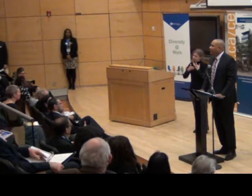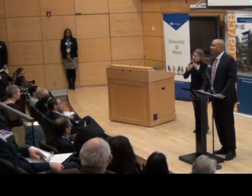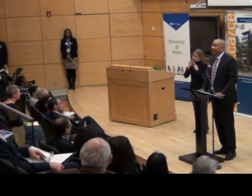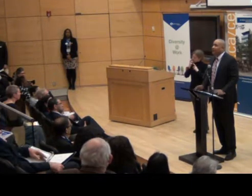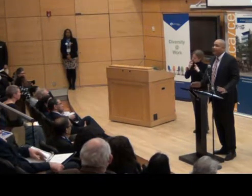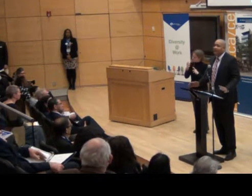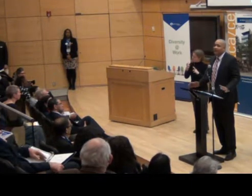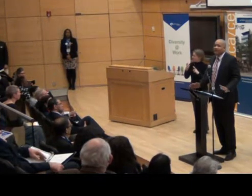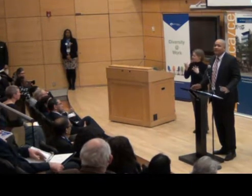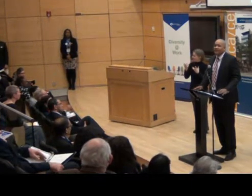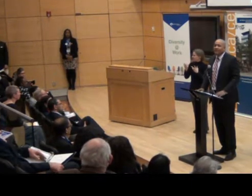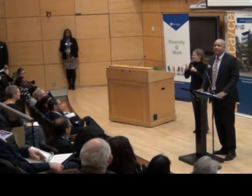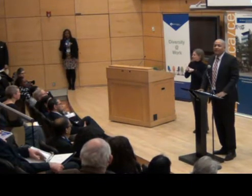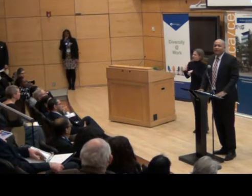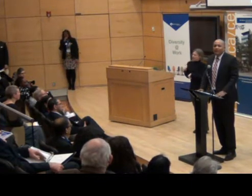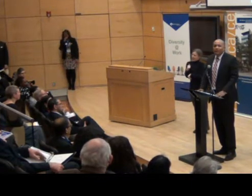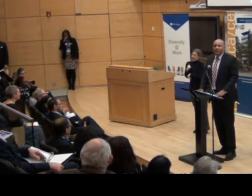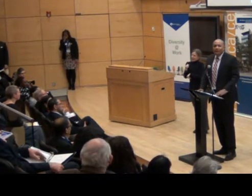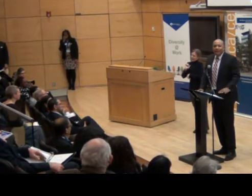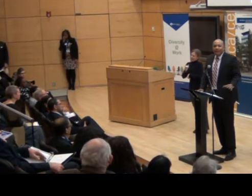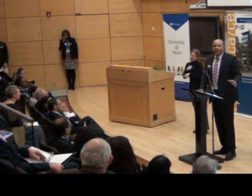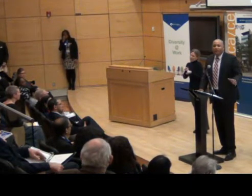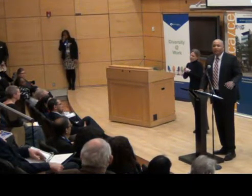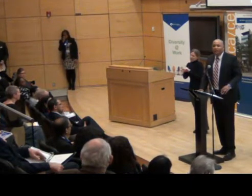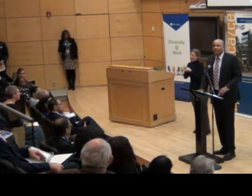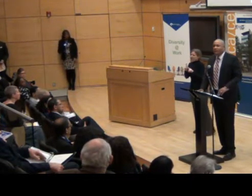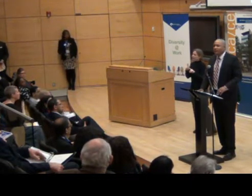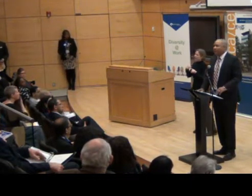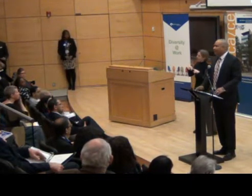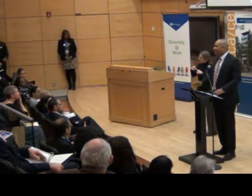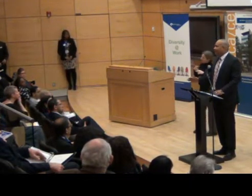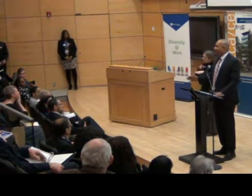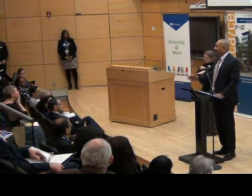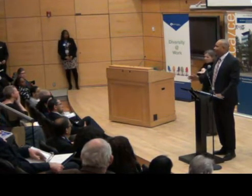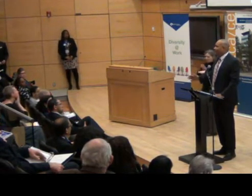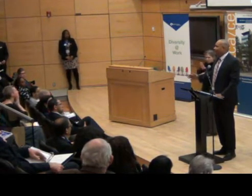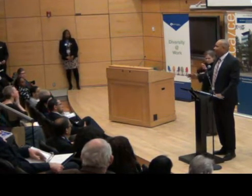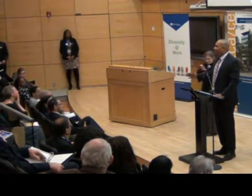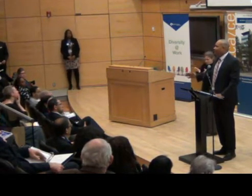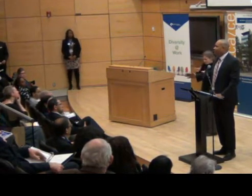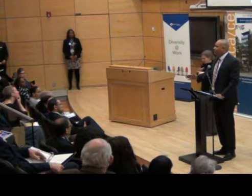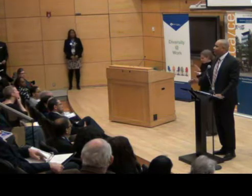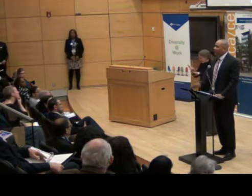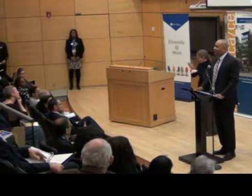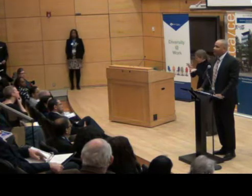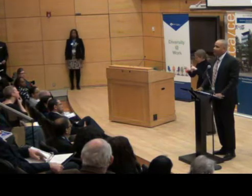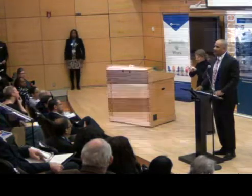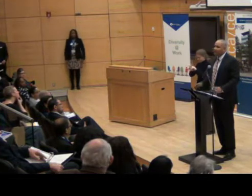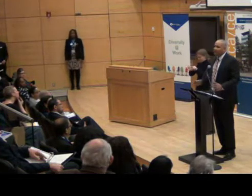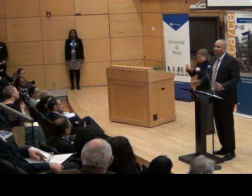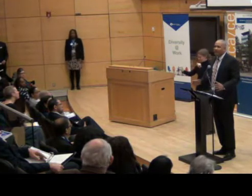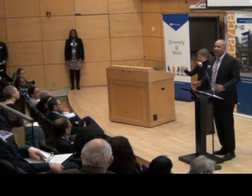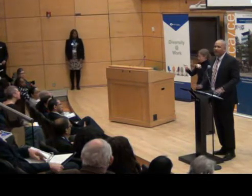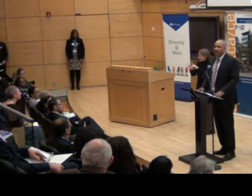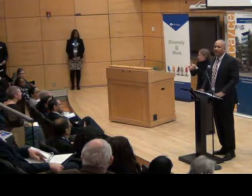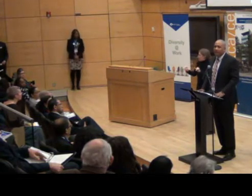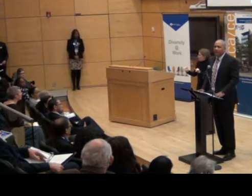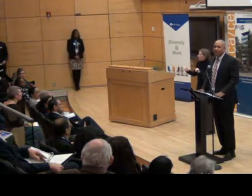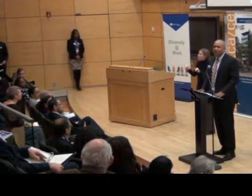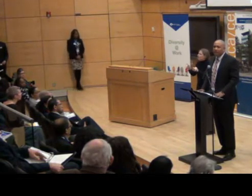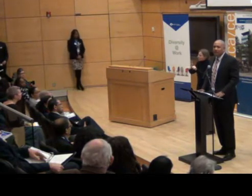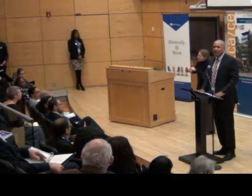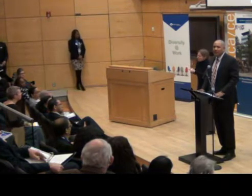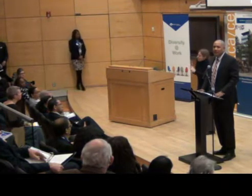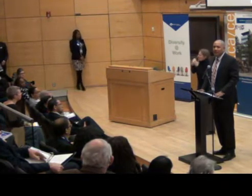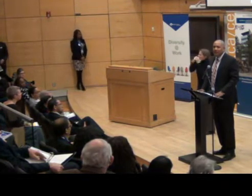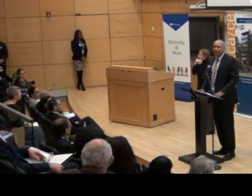as Canadians. And in many cases, you know, we may have cultural differences. There may be differences between different cultures, but it's those big values that we